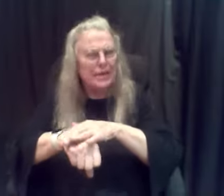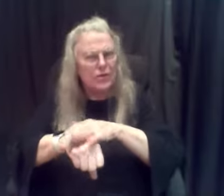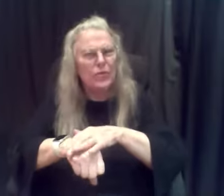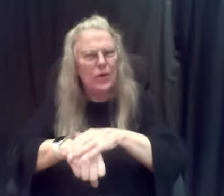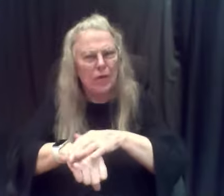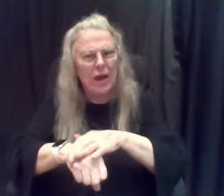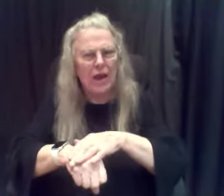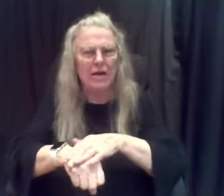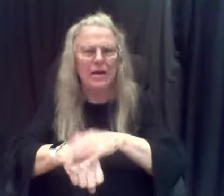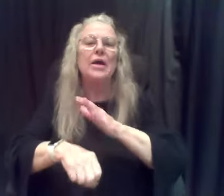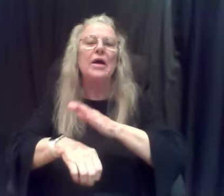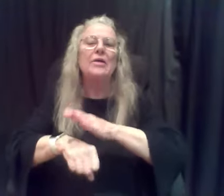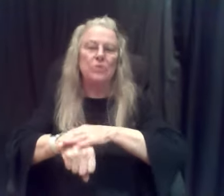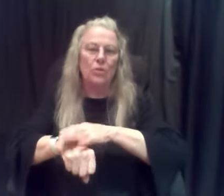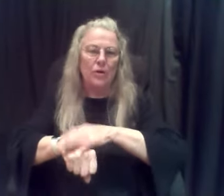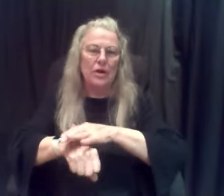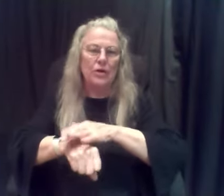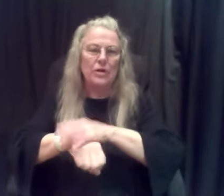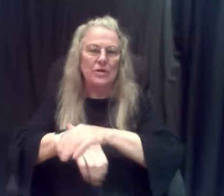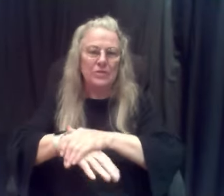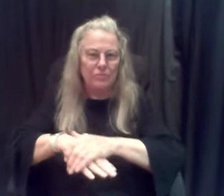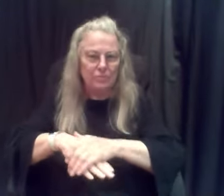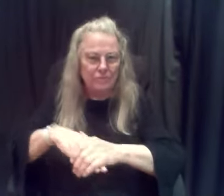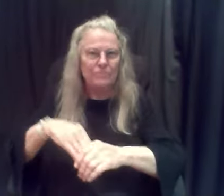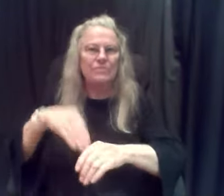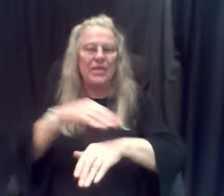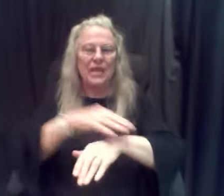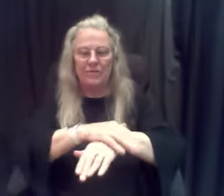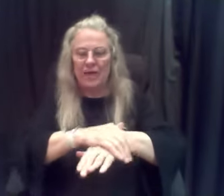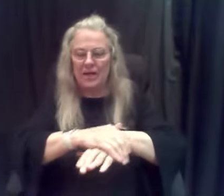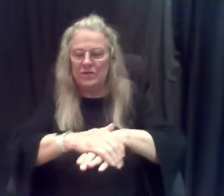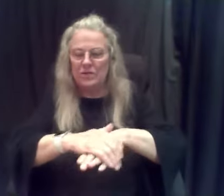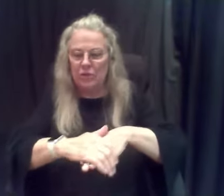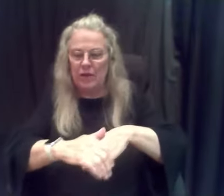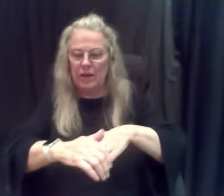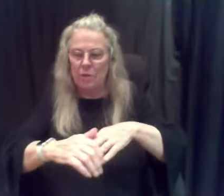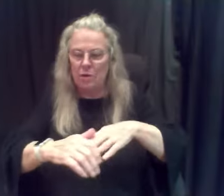to be okay, honey. So you can think of that soothing motion.